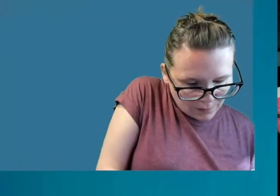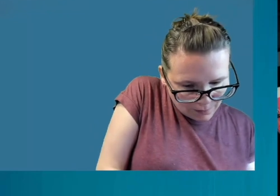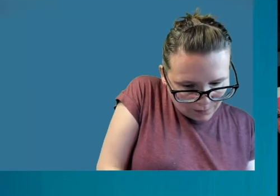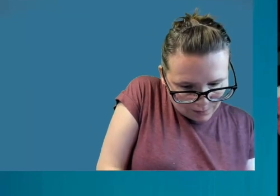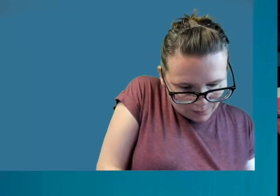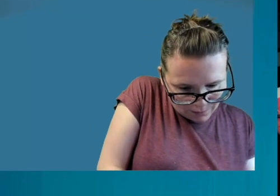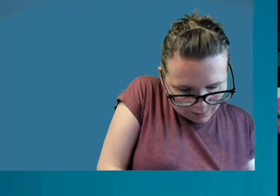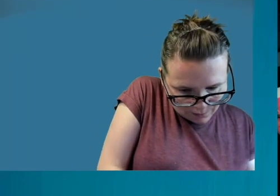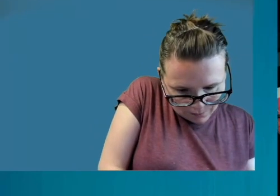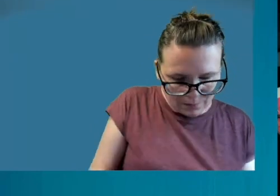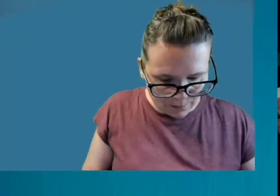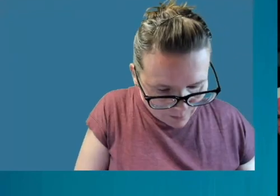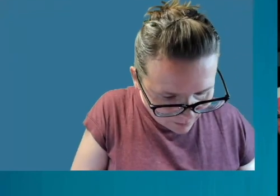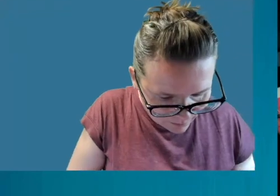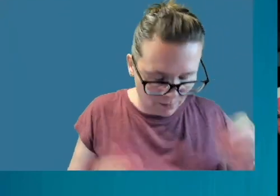7.